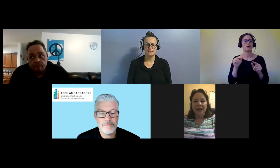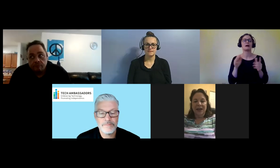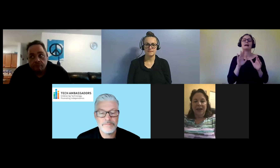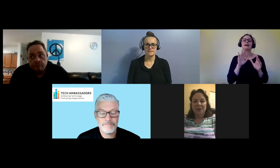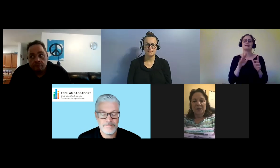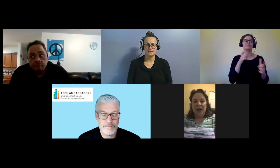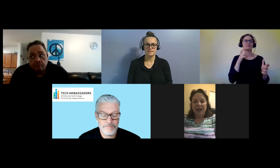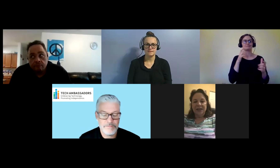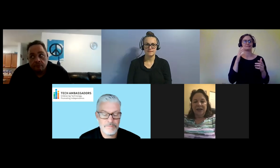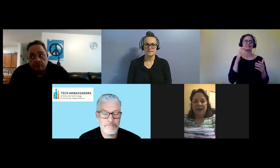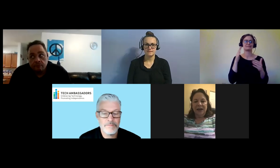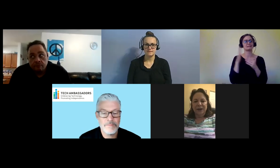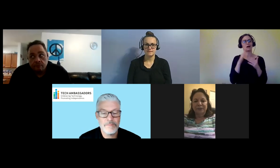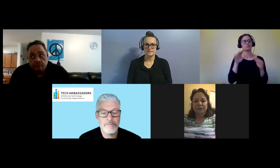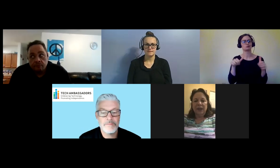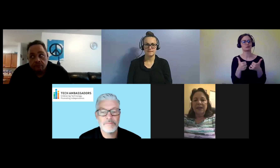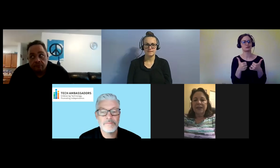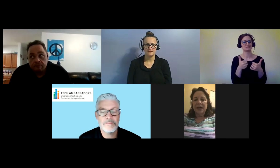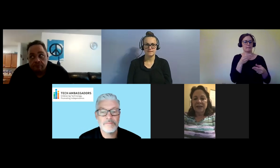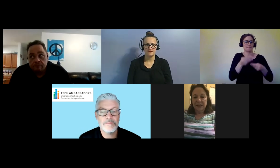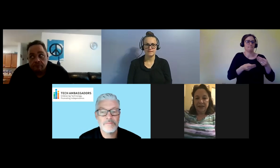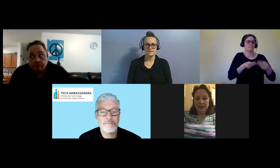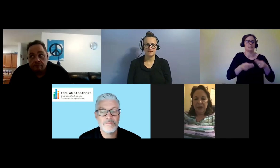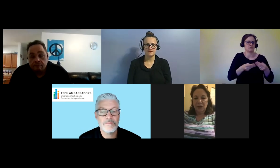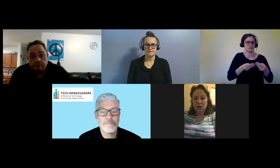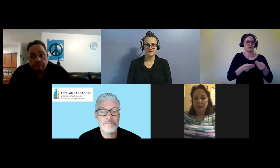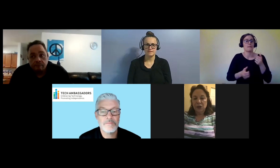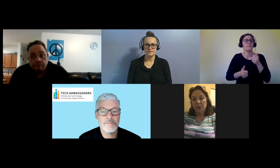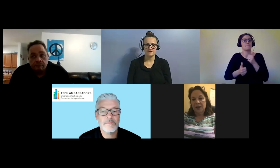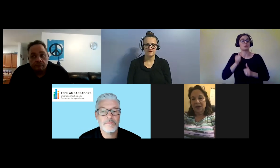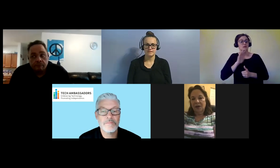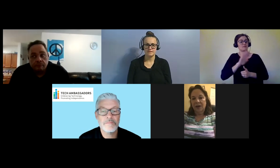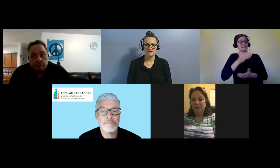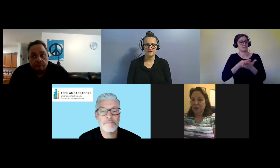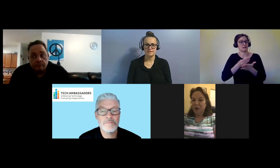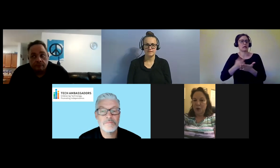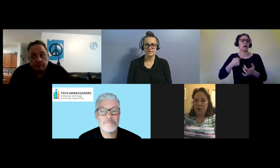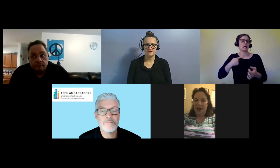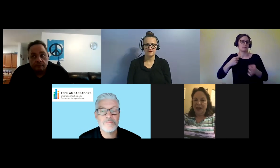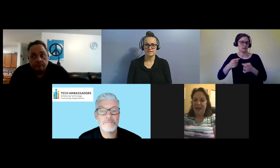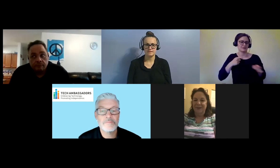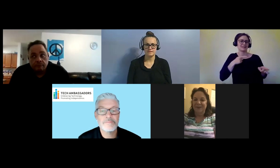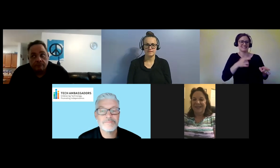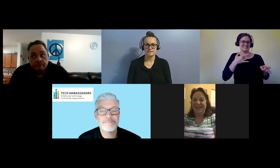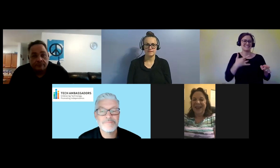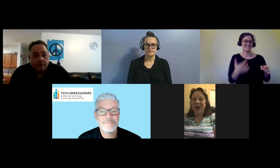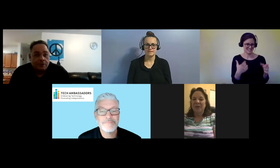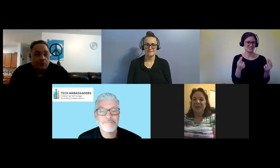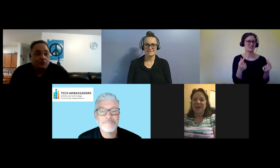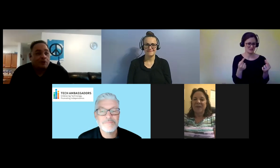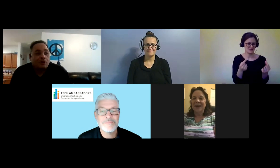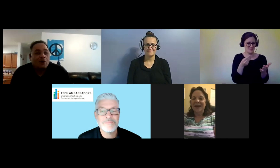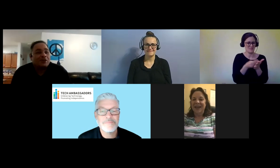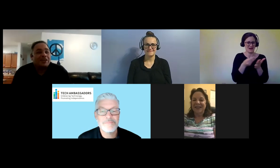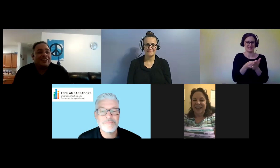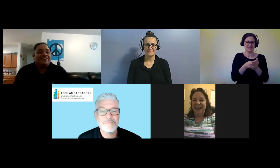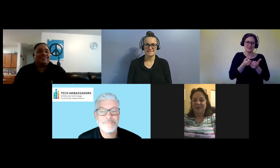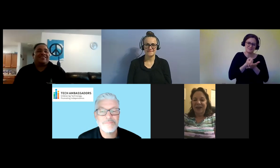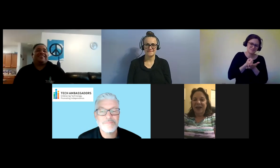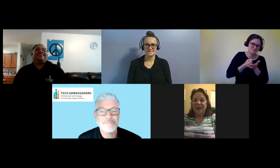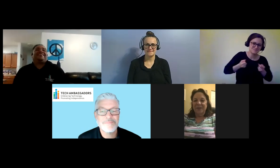money, but he tends to spend too much money on video games with the amount he